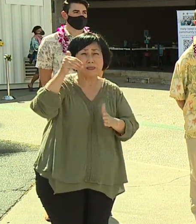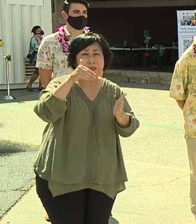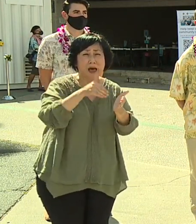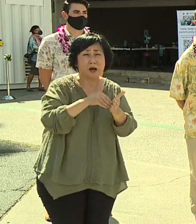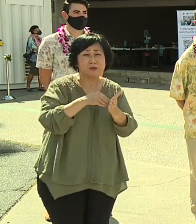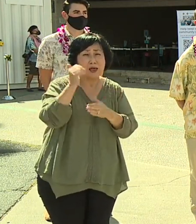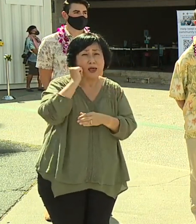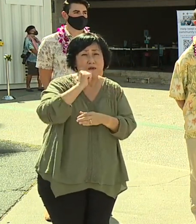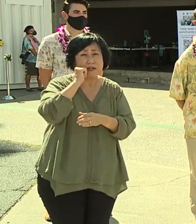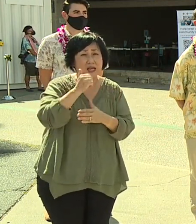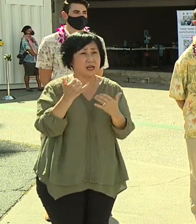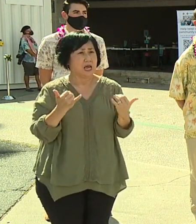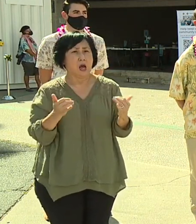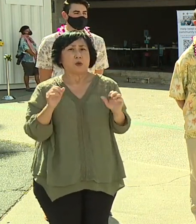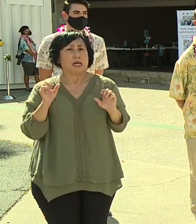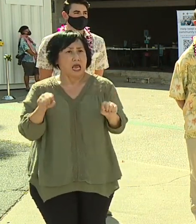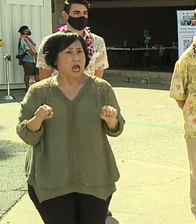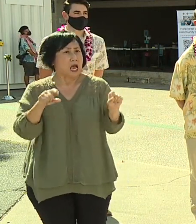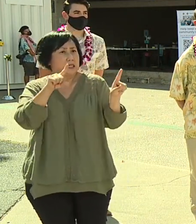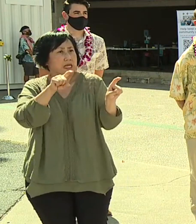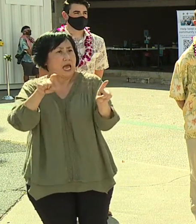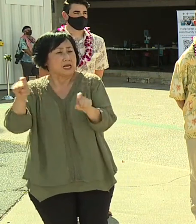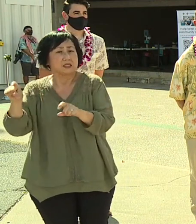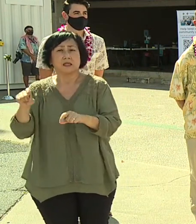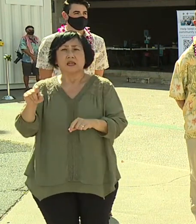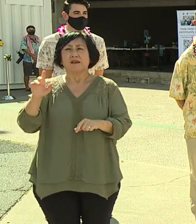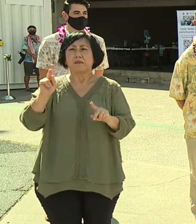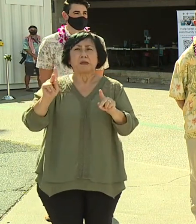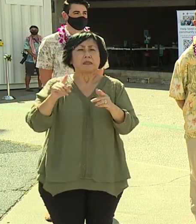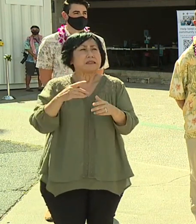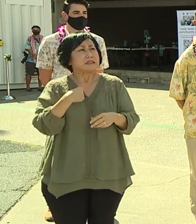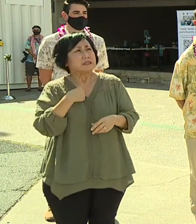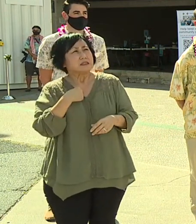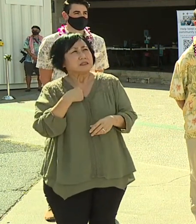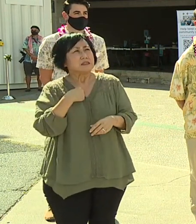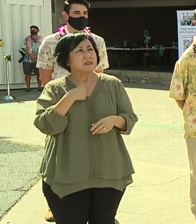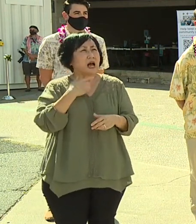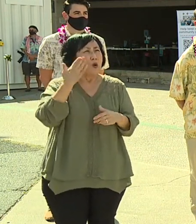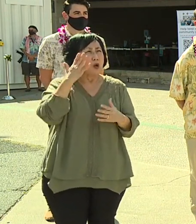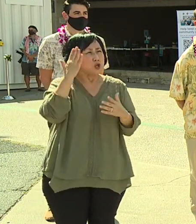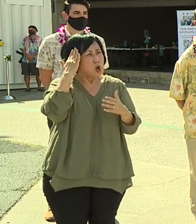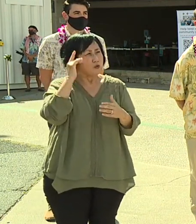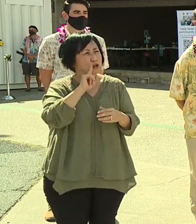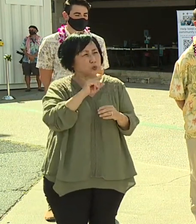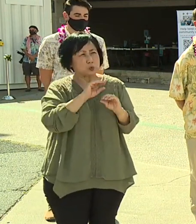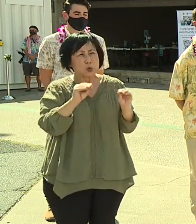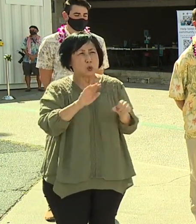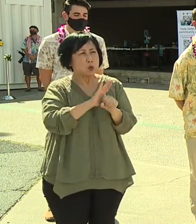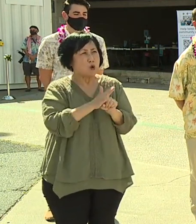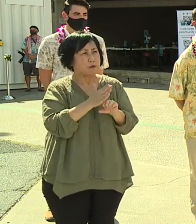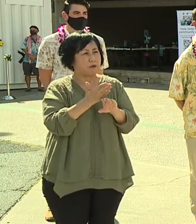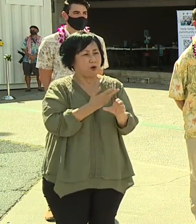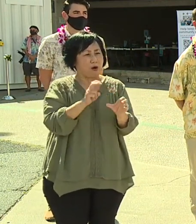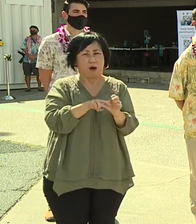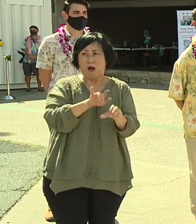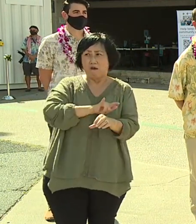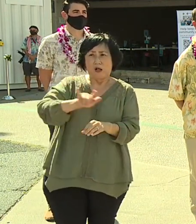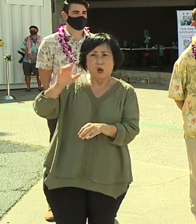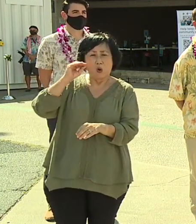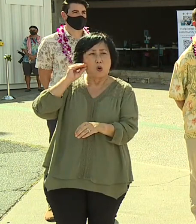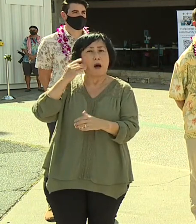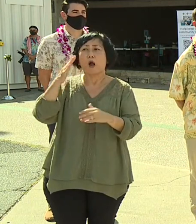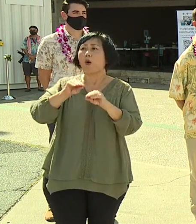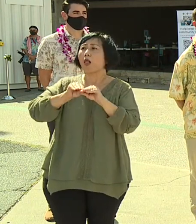day, right now we'd have that capacity. If someone wants to know, hey, I'm not positive before I get on the plane to go home, potentially get my